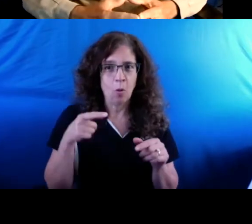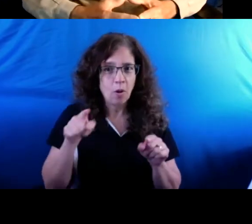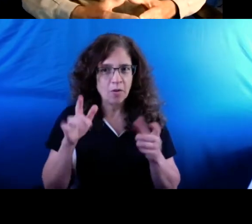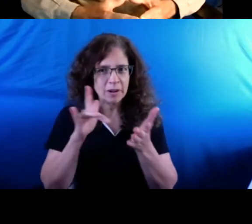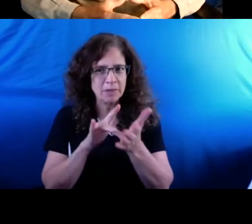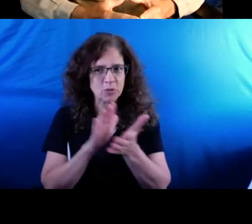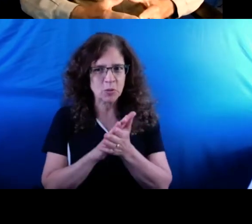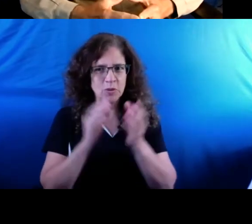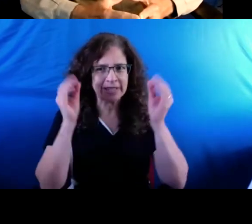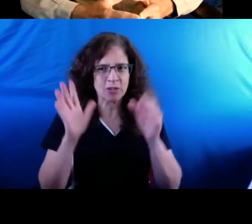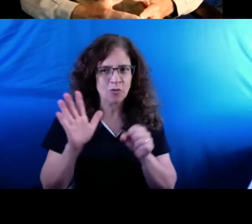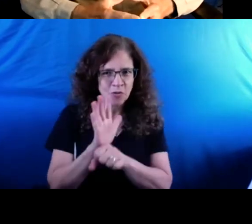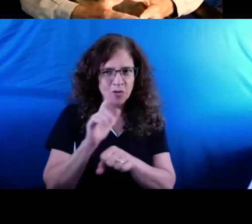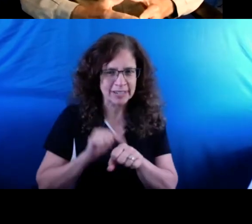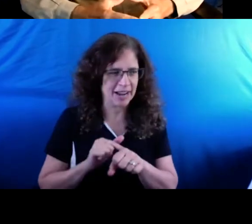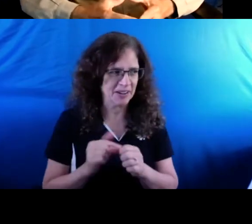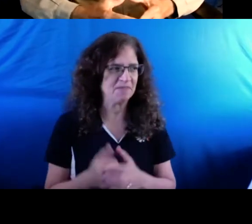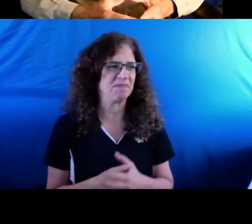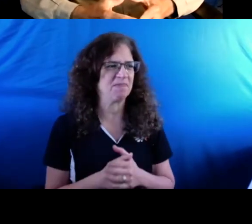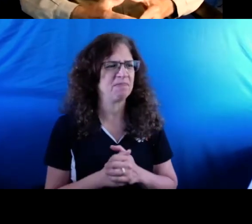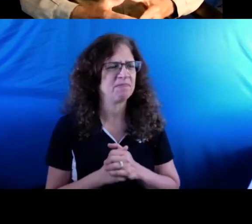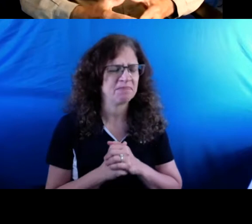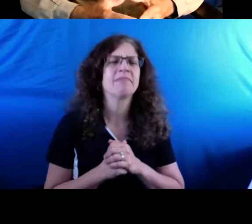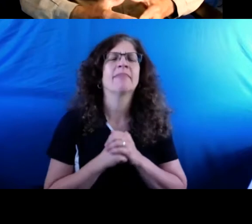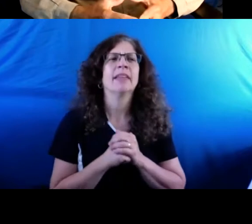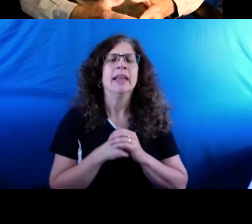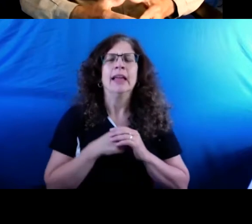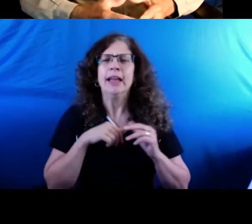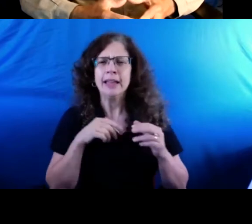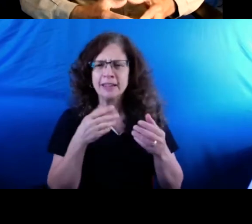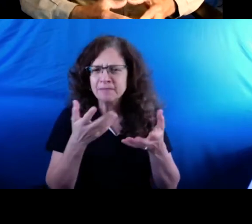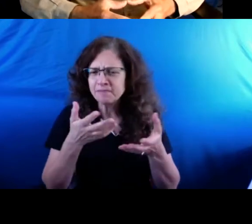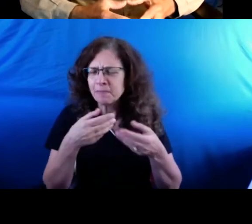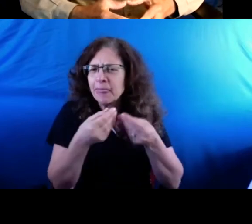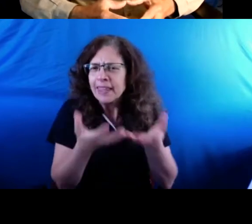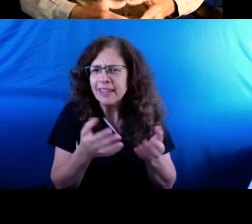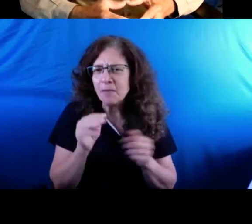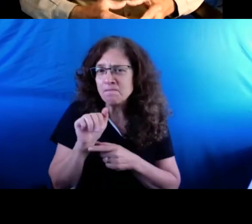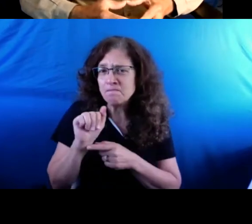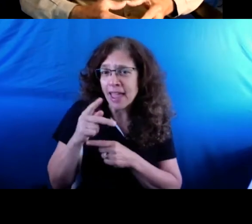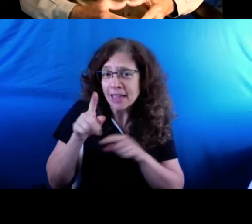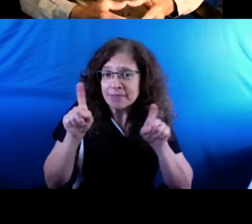In my classroom, while I was a middle school teacher full-time,